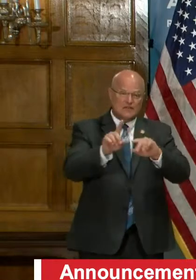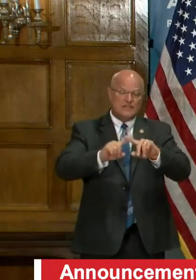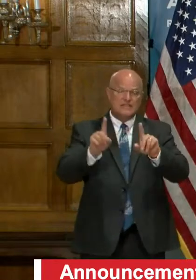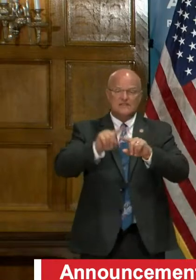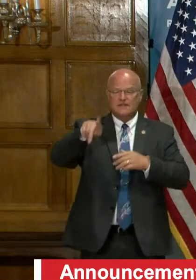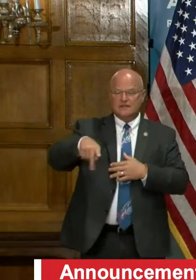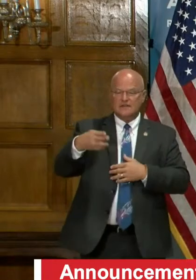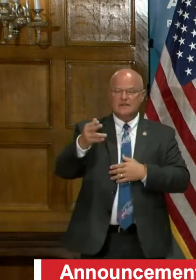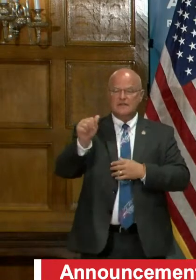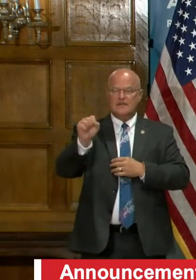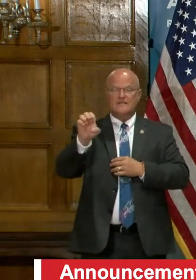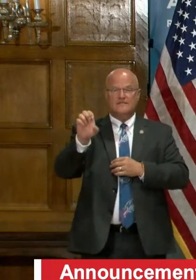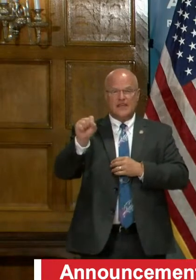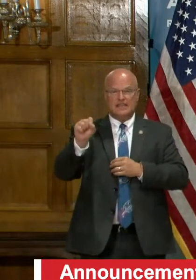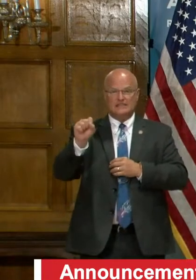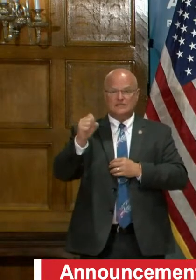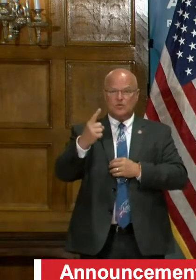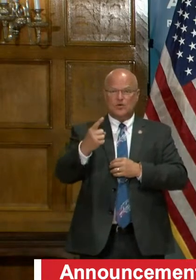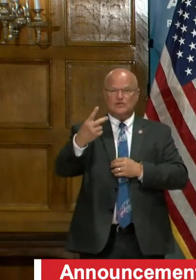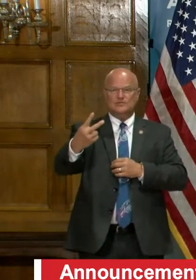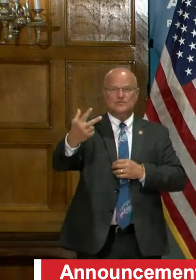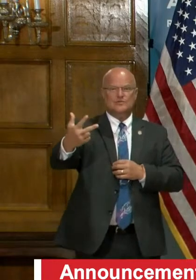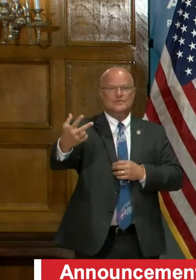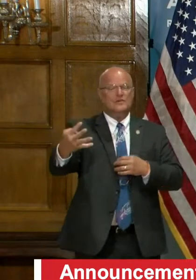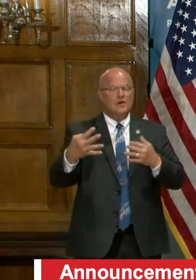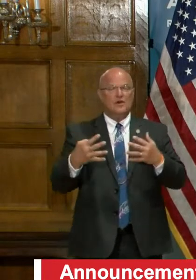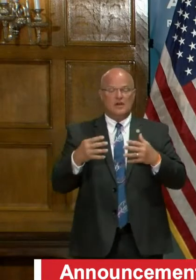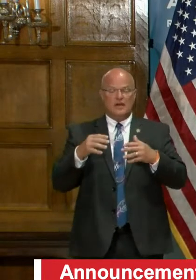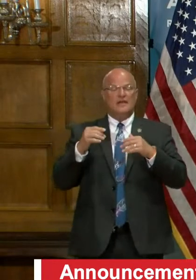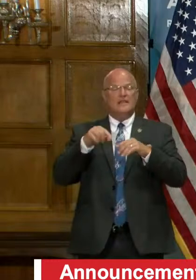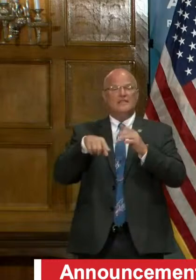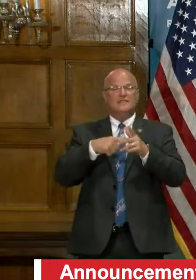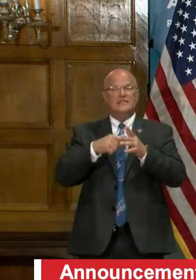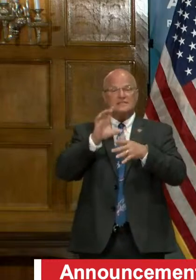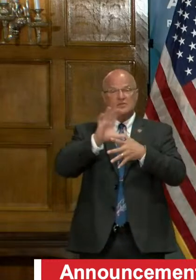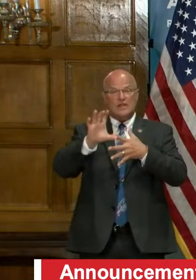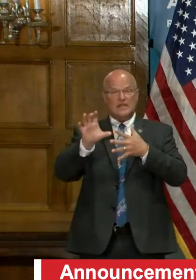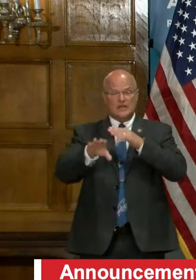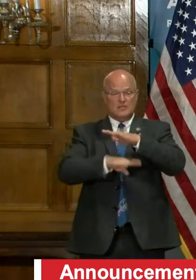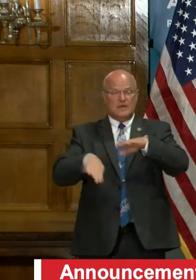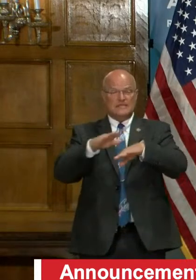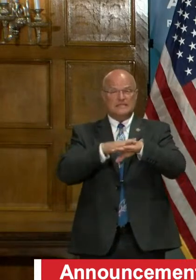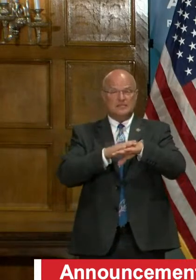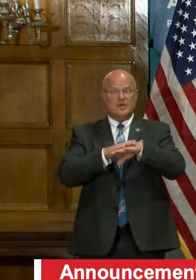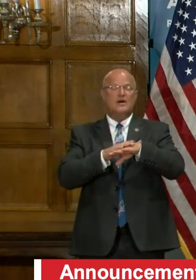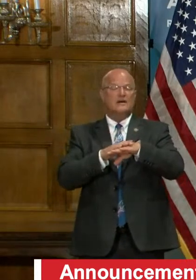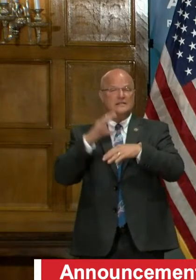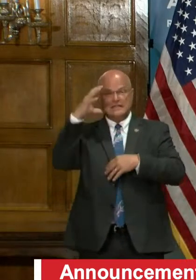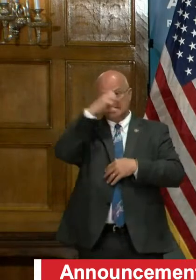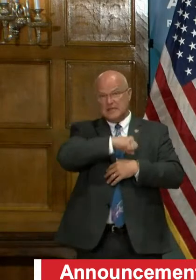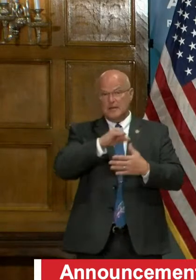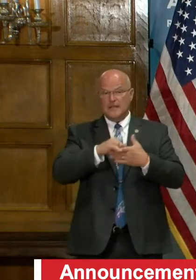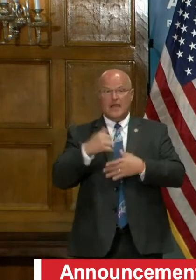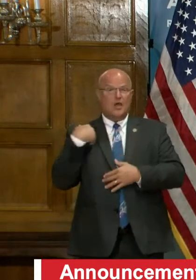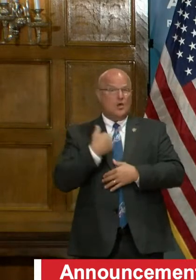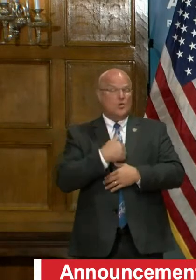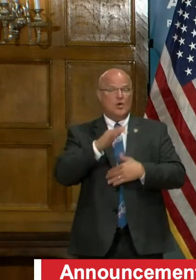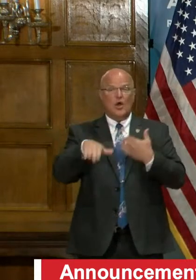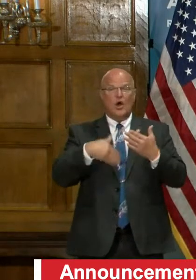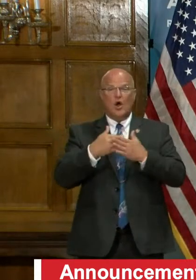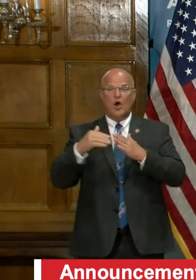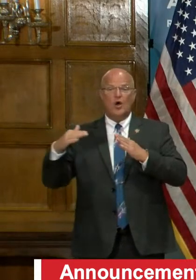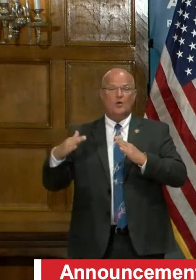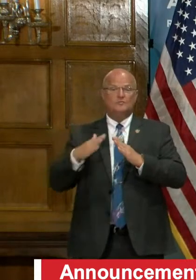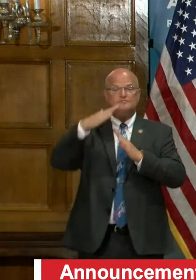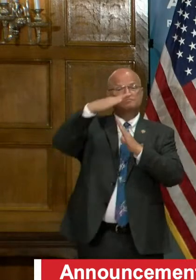different phases, the gating criteria of the phases is based upon the supposition that we're all going to